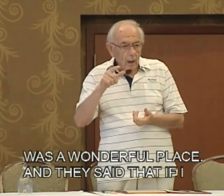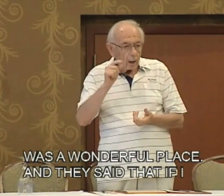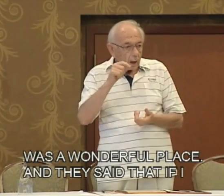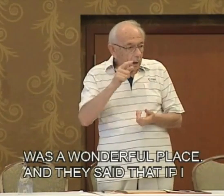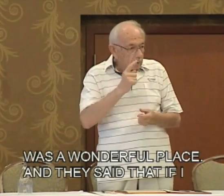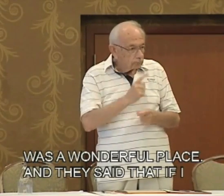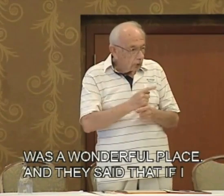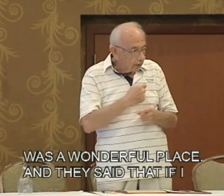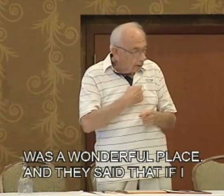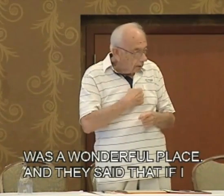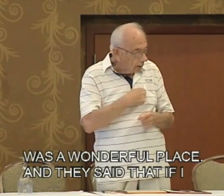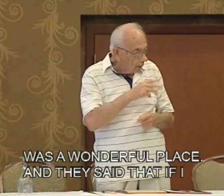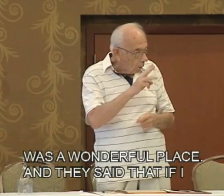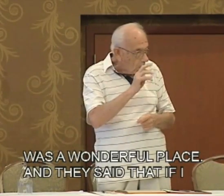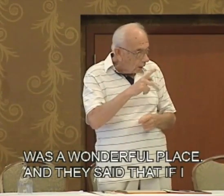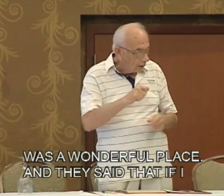that if I would use